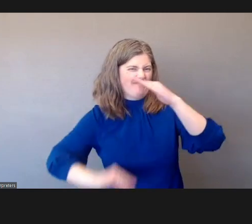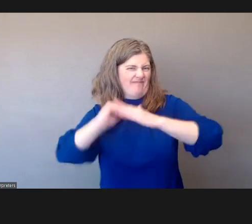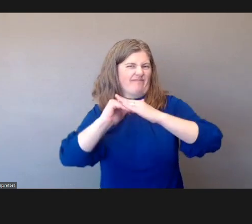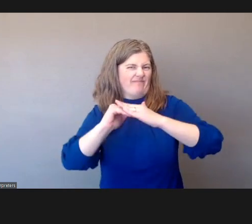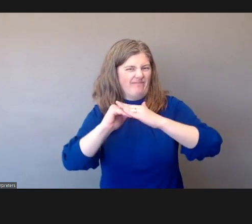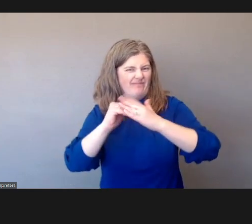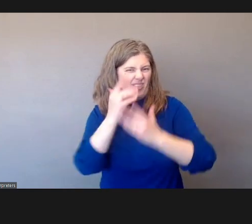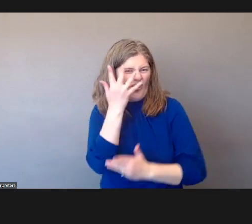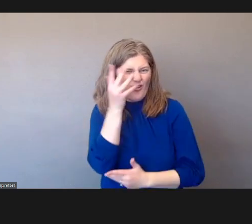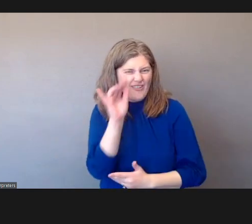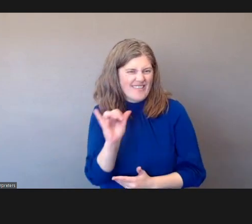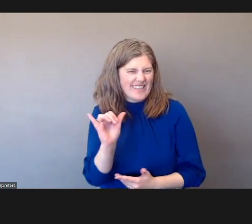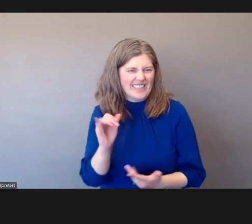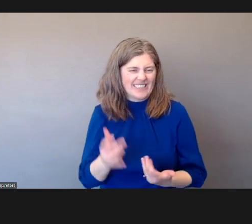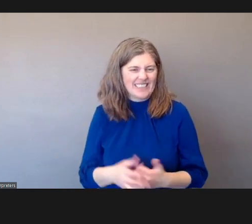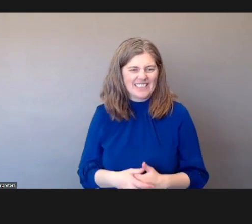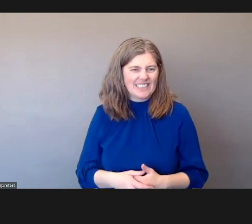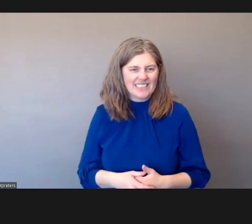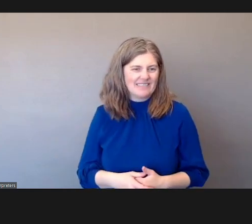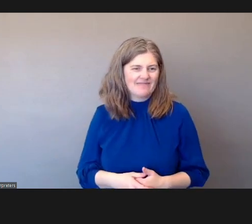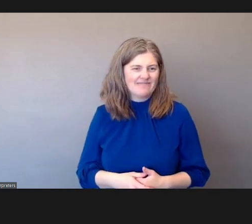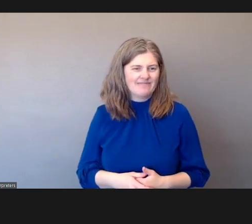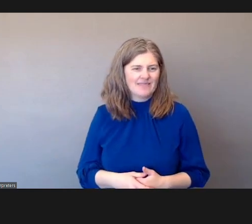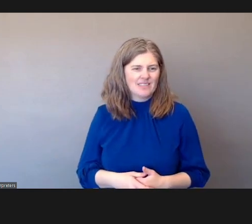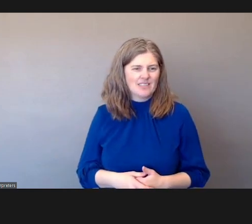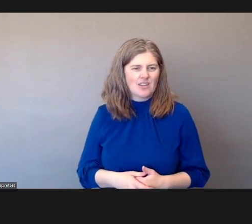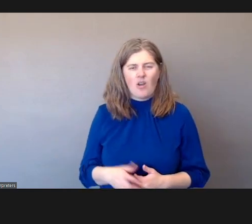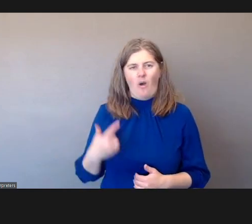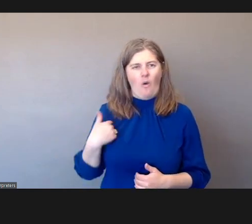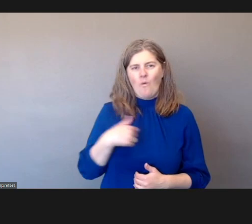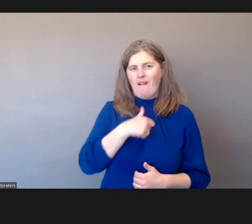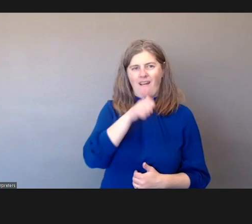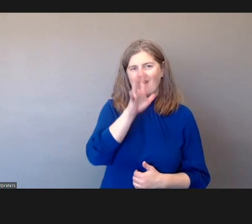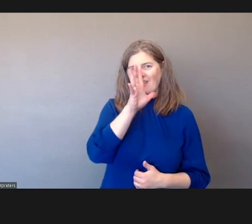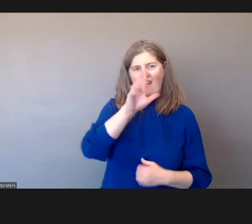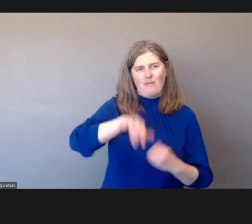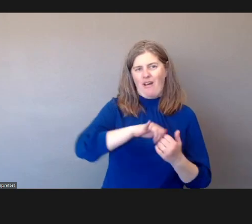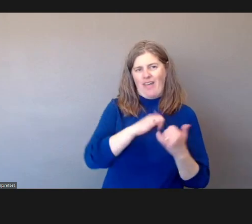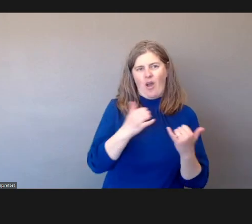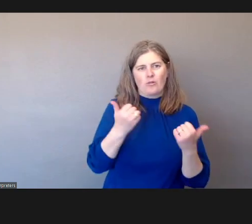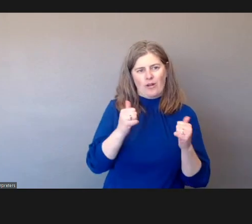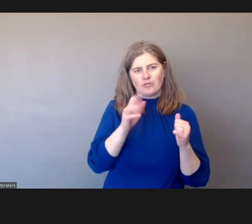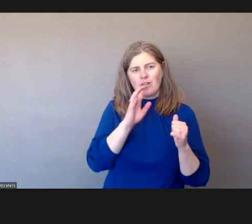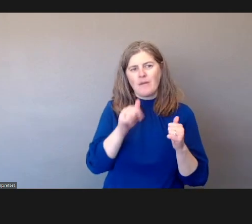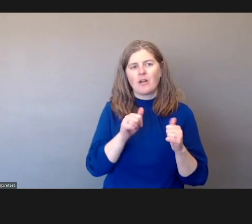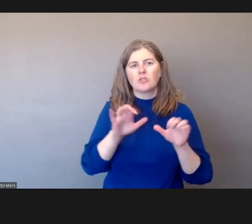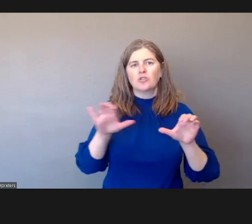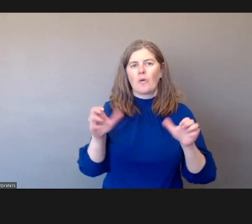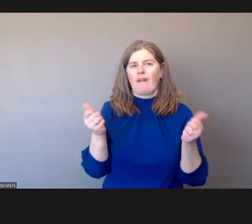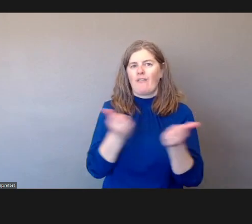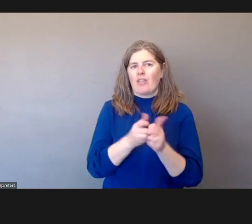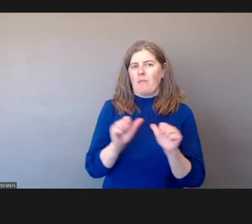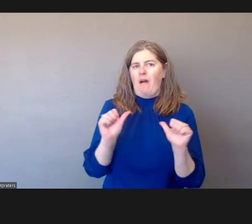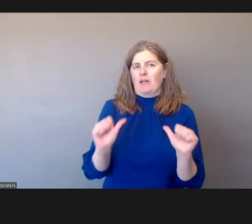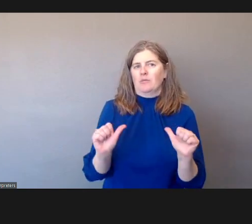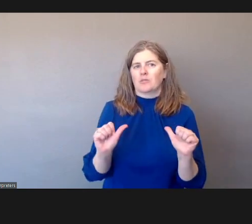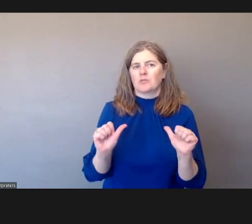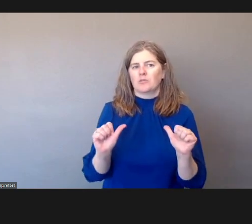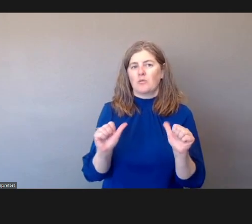because I don't think that's something we're even talking about now. We're trying to talk about doing everything we possibly can